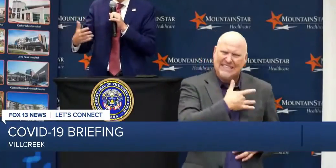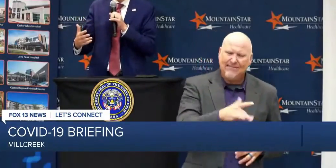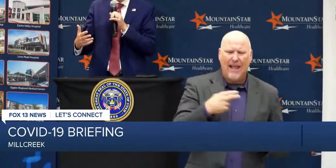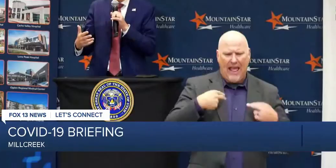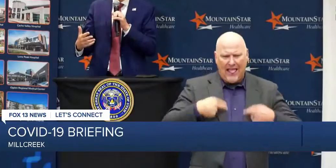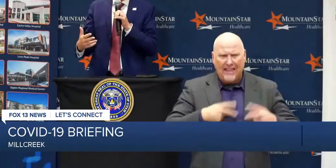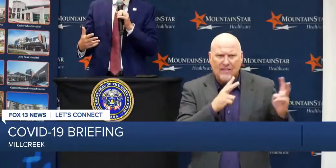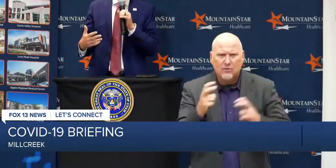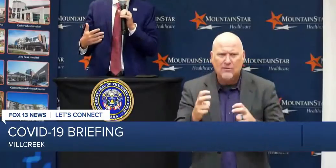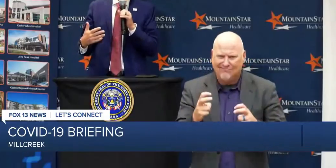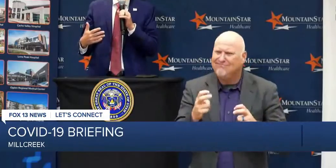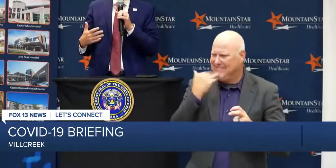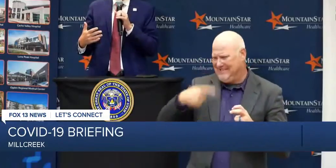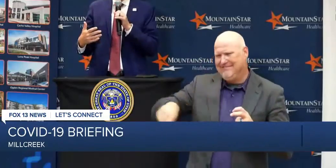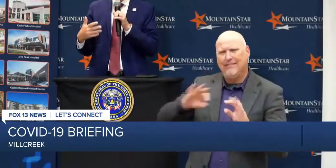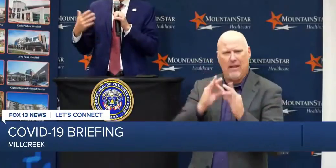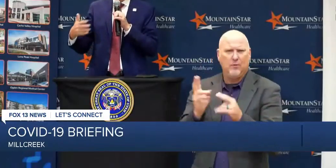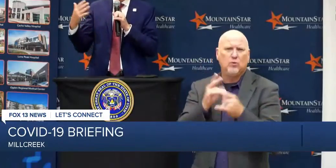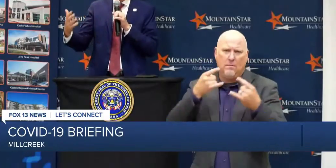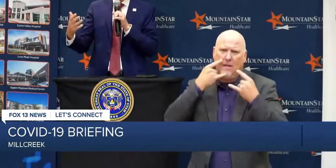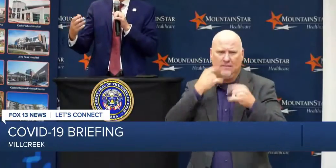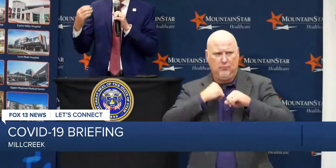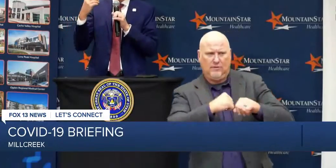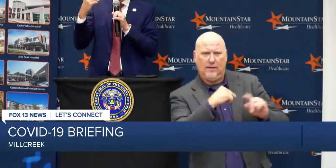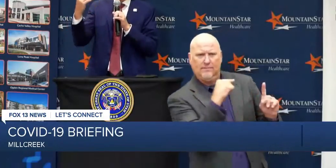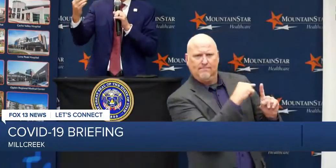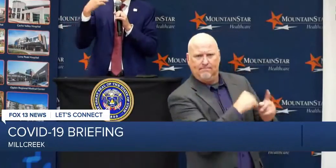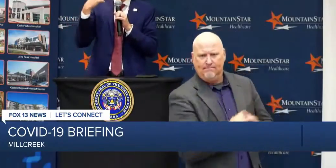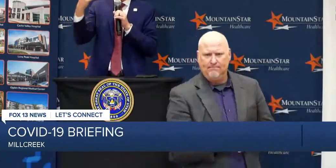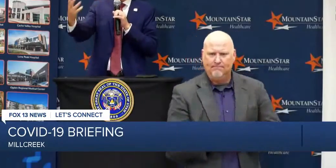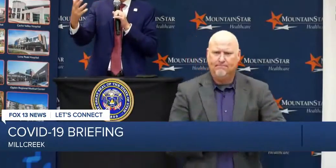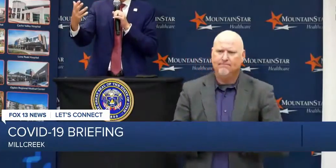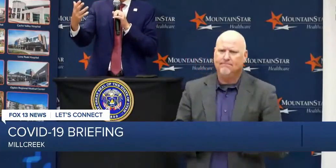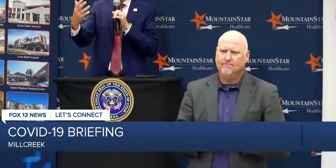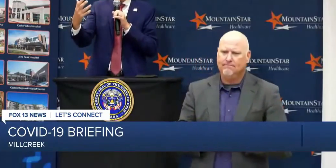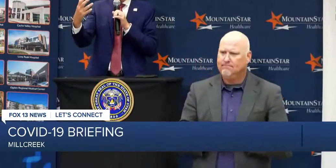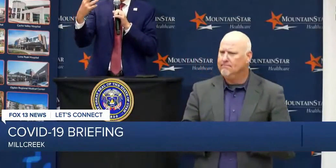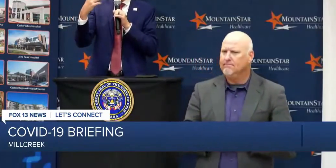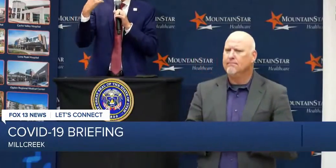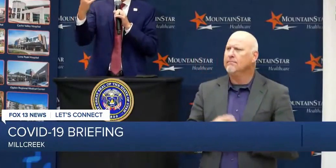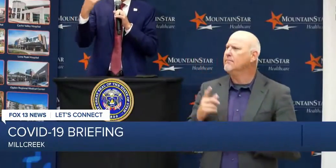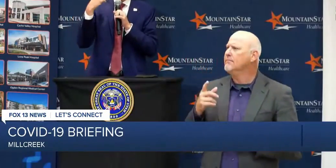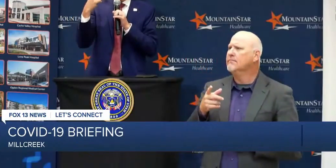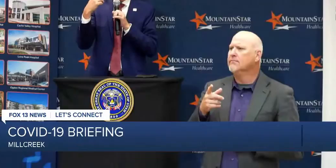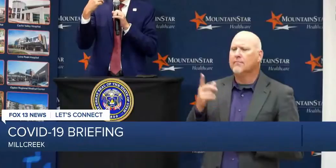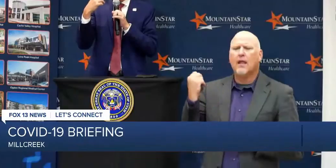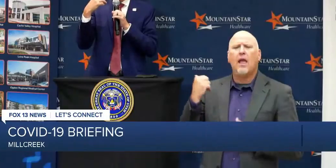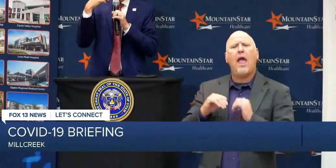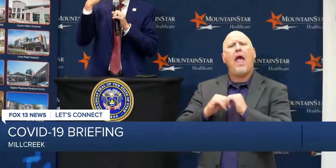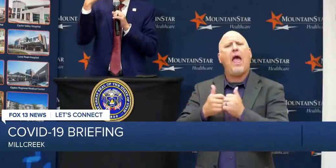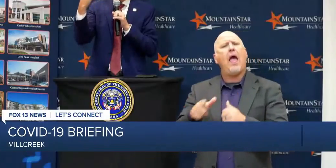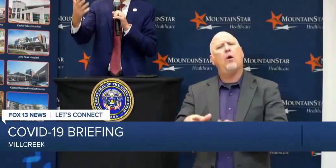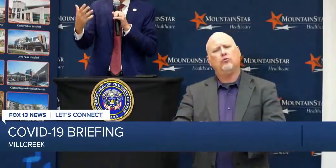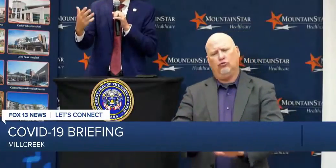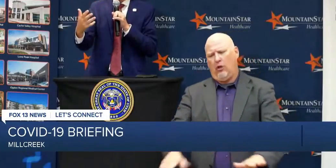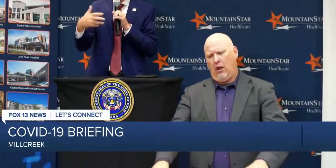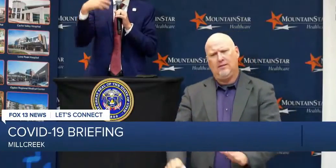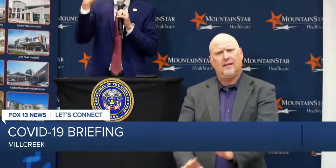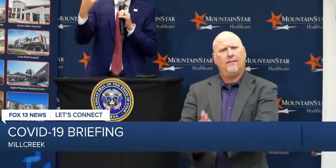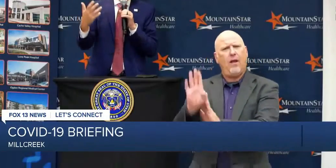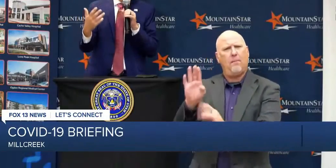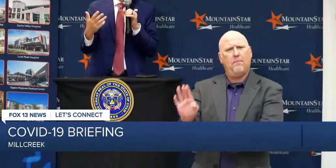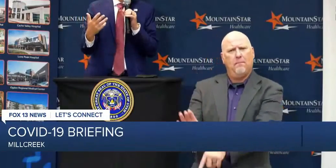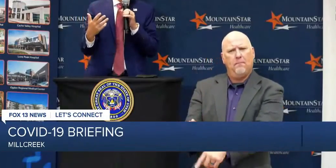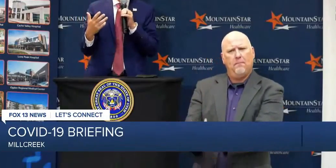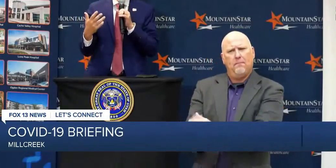child developing? Do they have some special needs? Is it really difficult for them to make those connections and to be able to